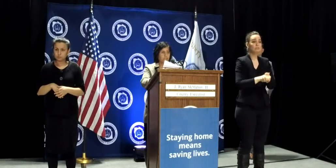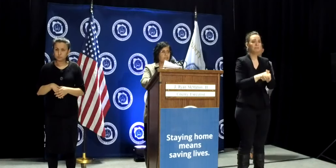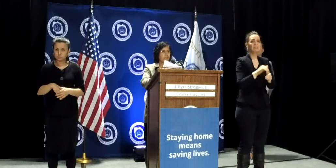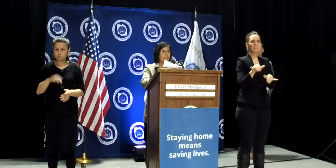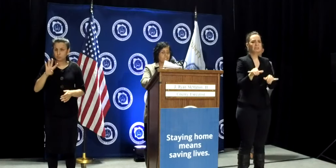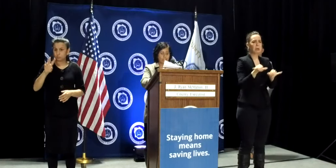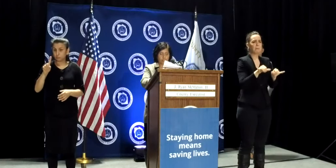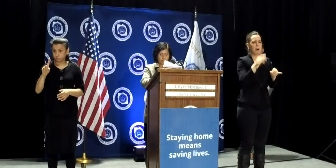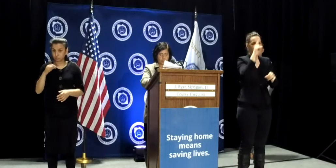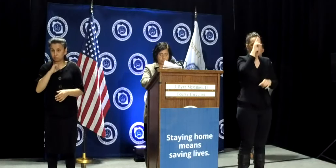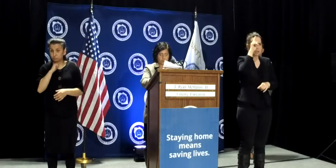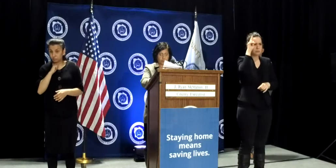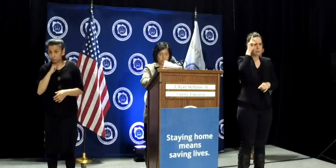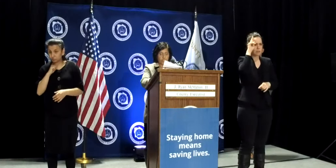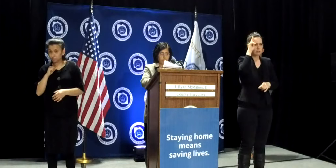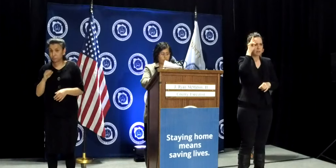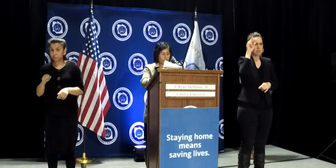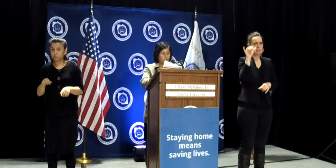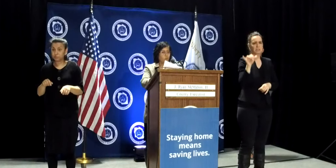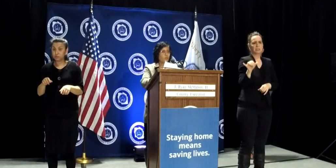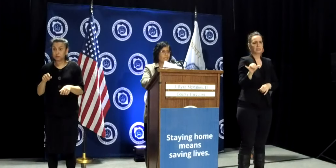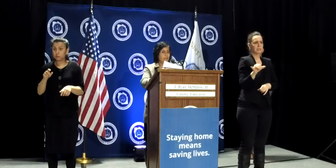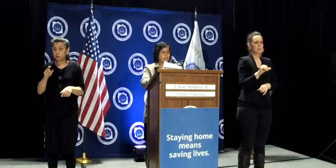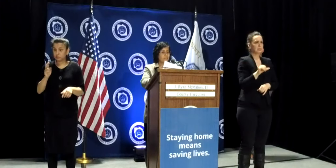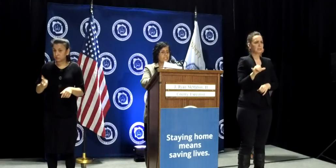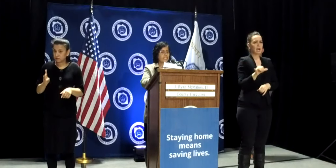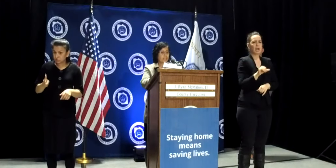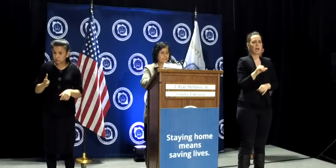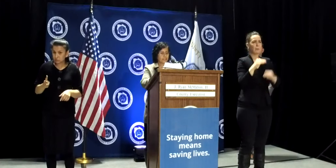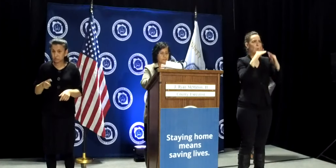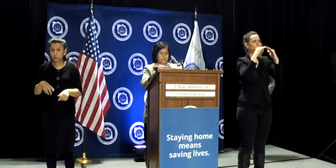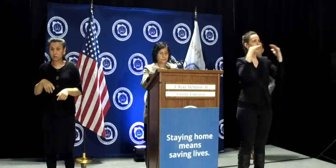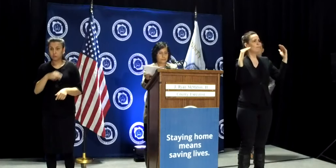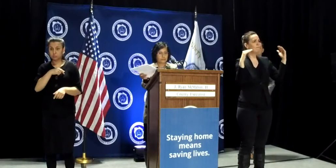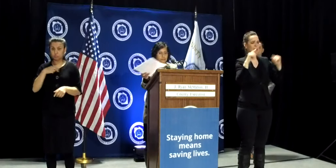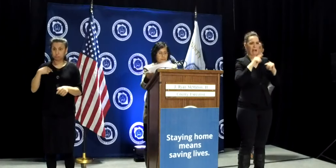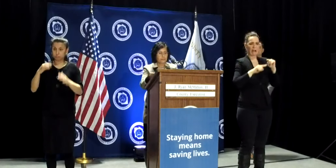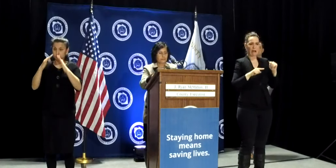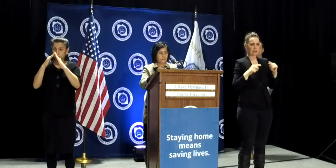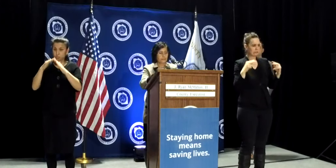roof, but could not see each other. They don't know what happens next.